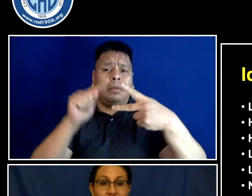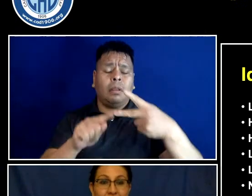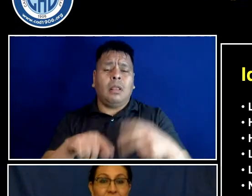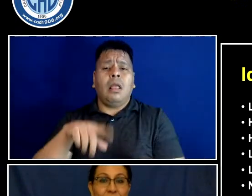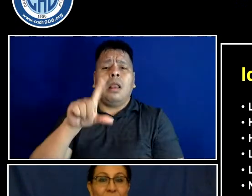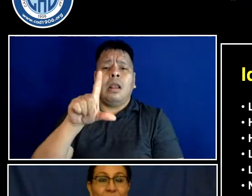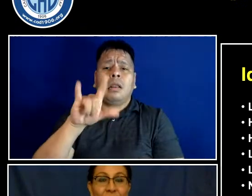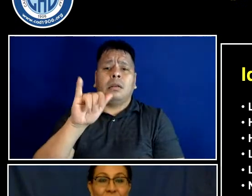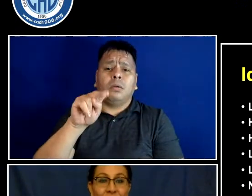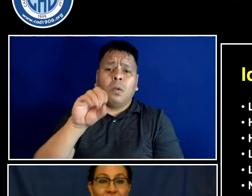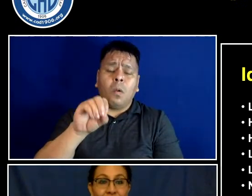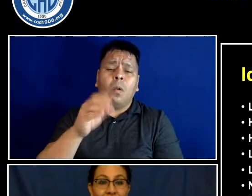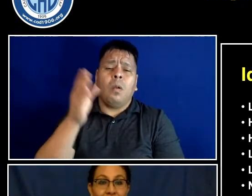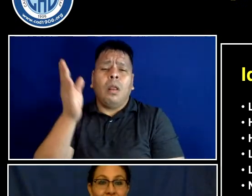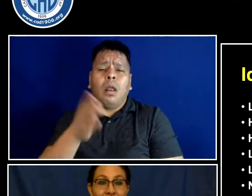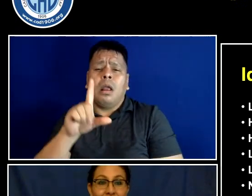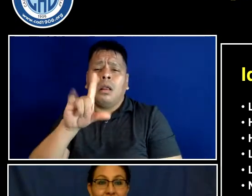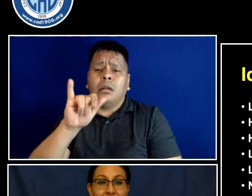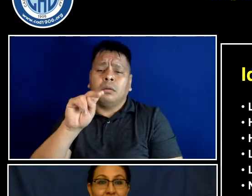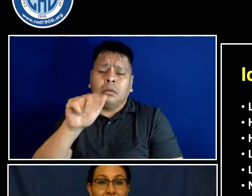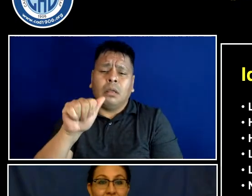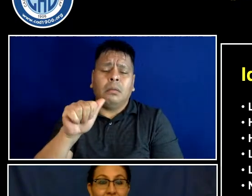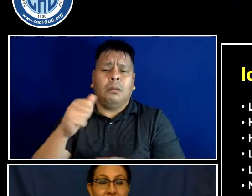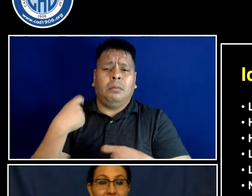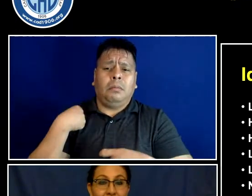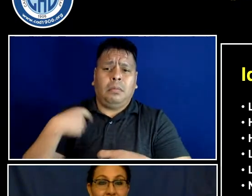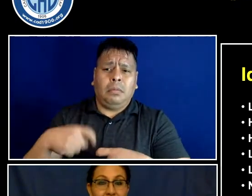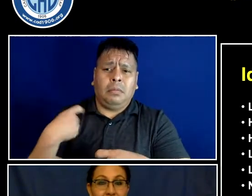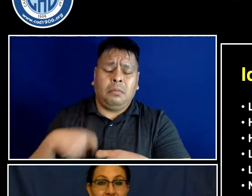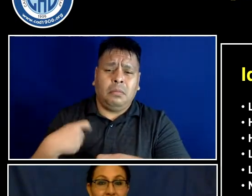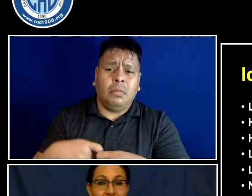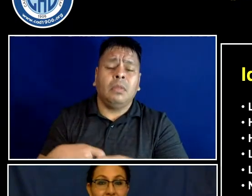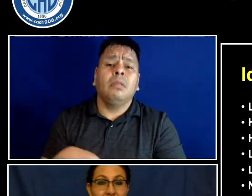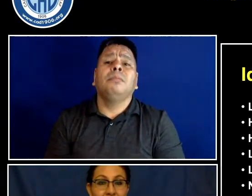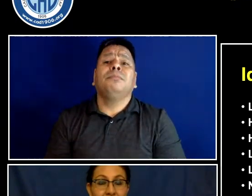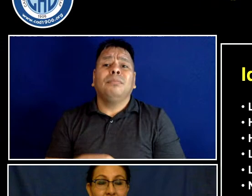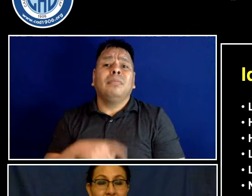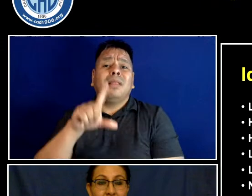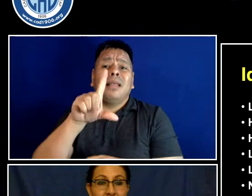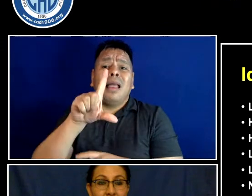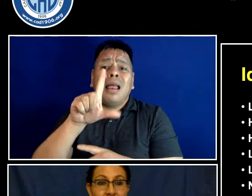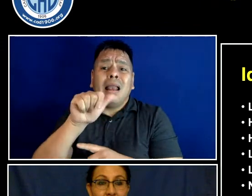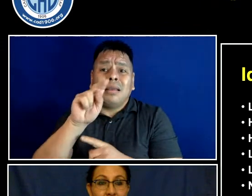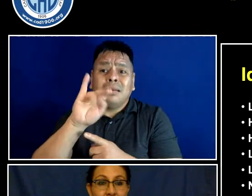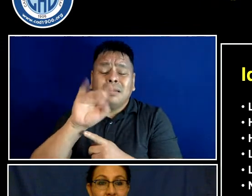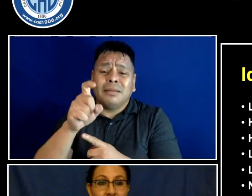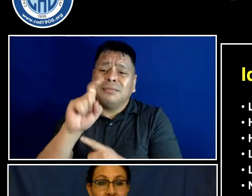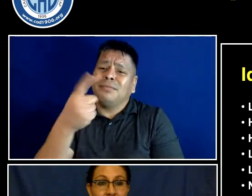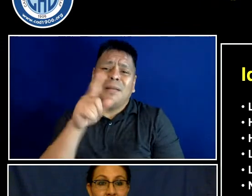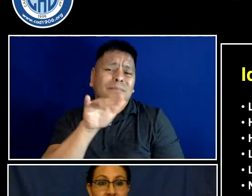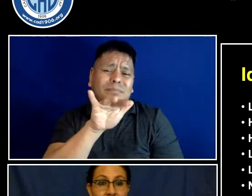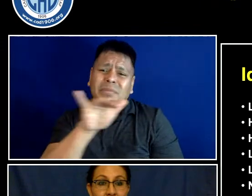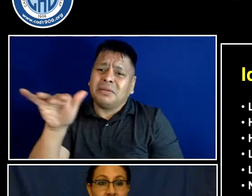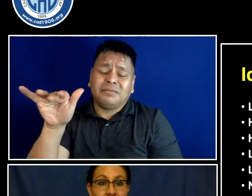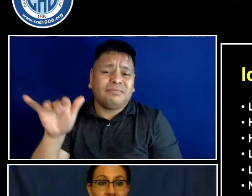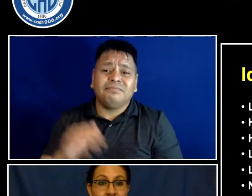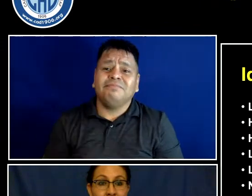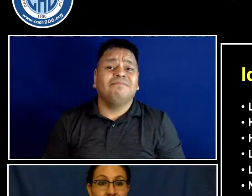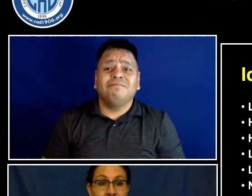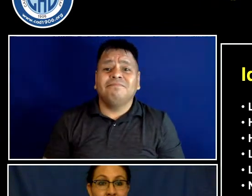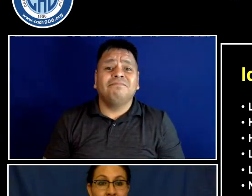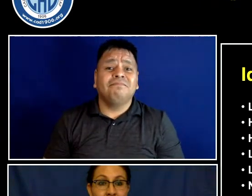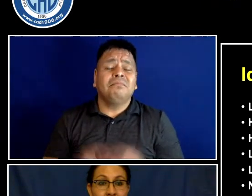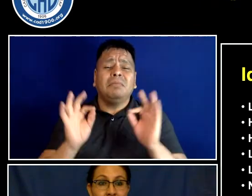signs: Hispanic, like this on the cheek, and also Latino or Latina. I will be using this sign here, and